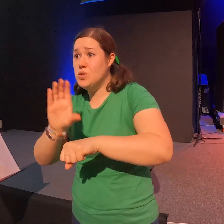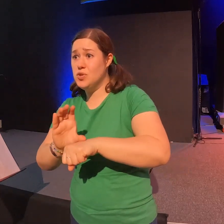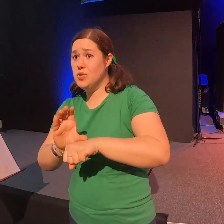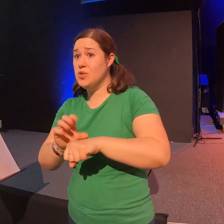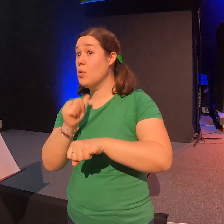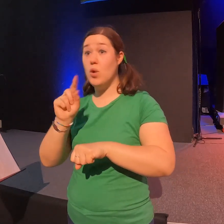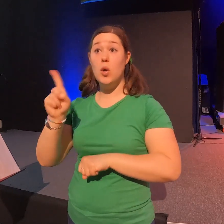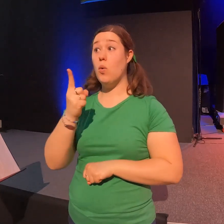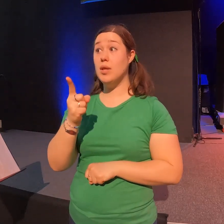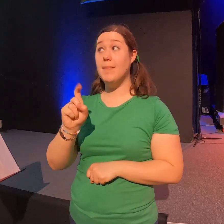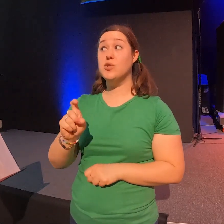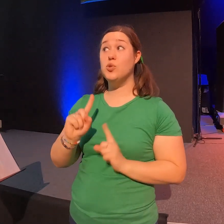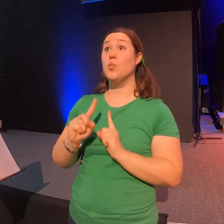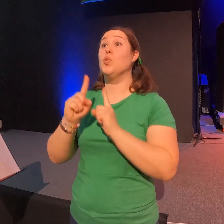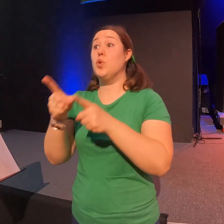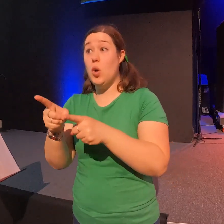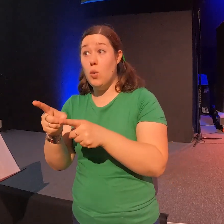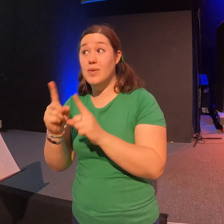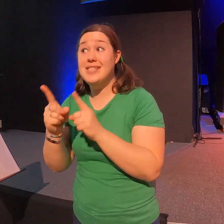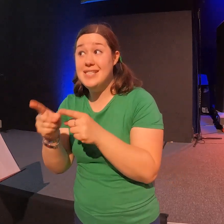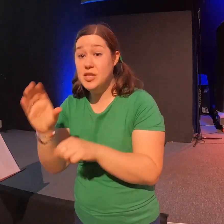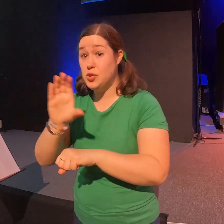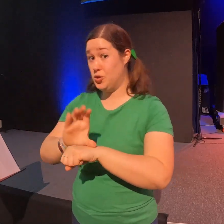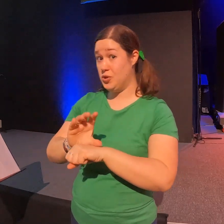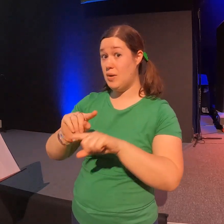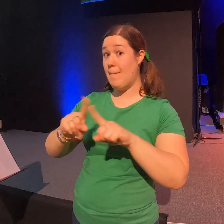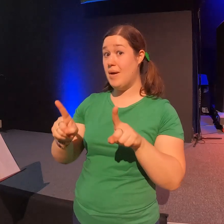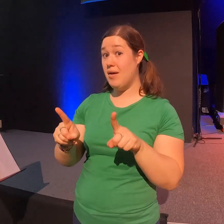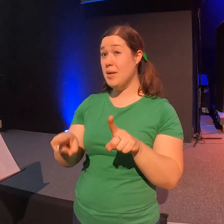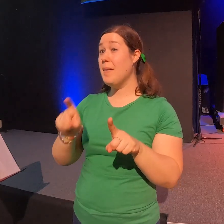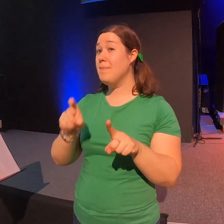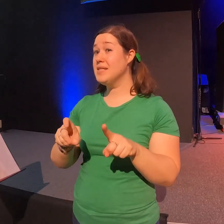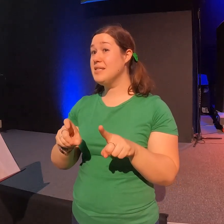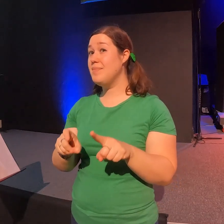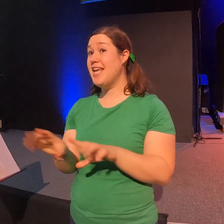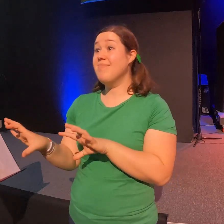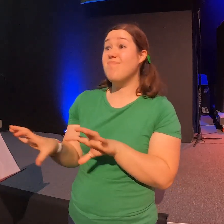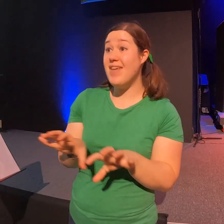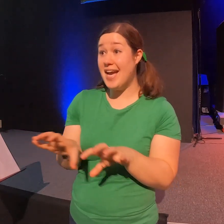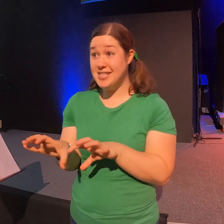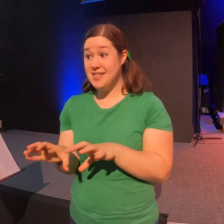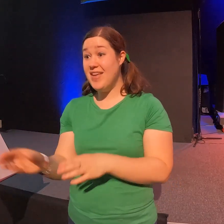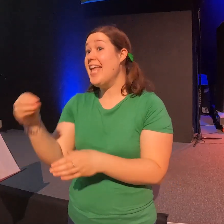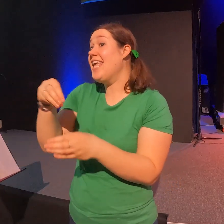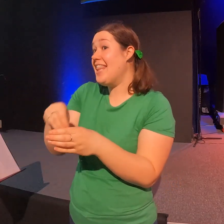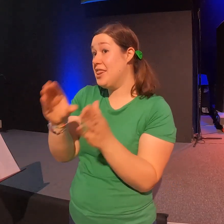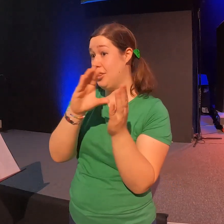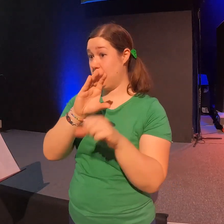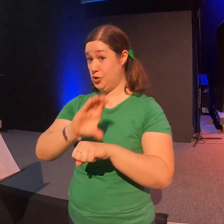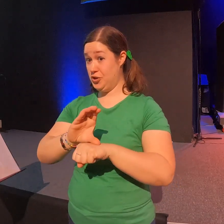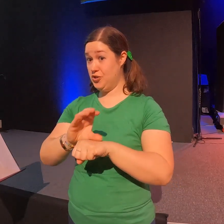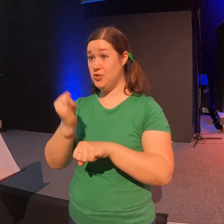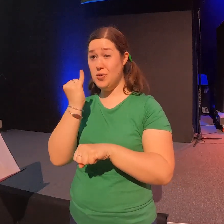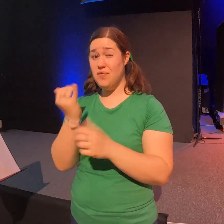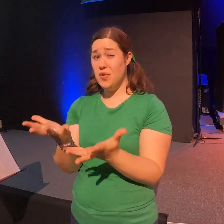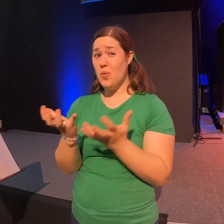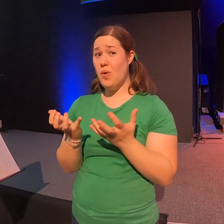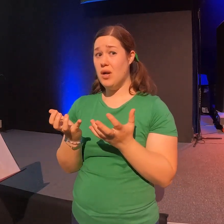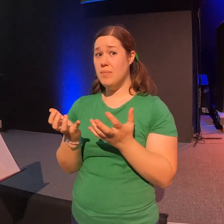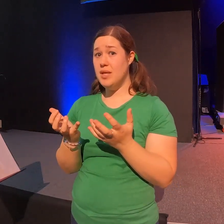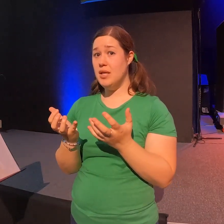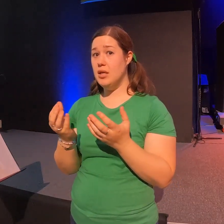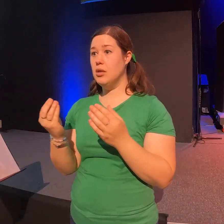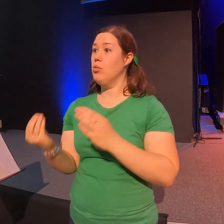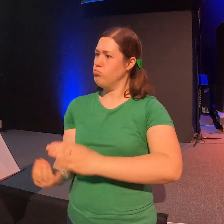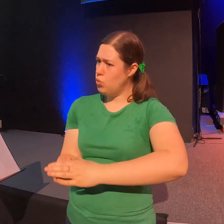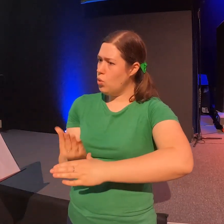you go to church and attend church, but you must be active in a church. If you want to be a growing, healthy